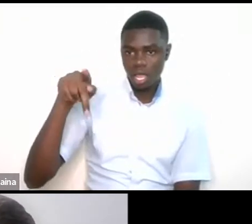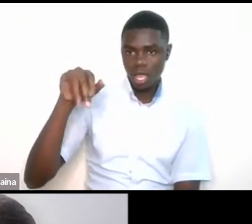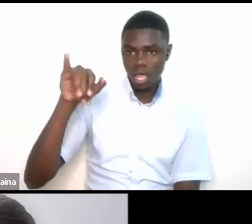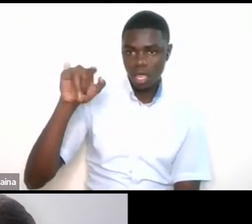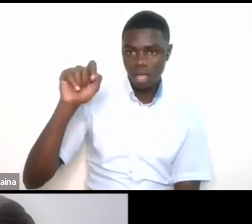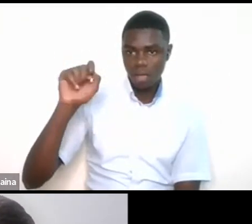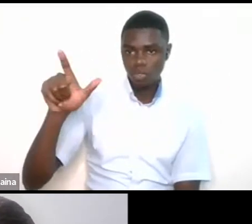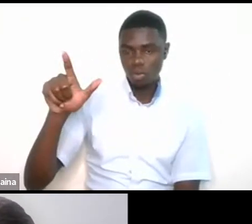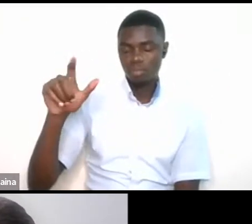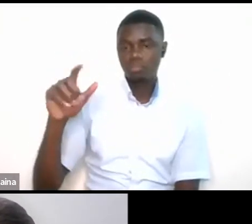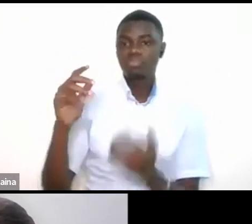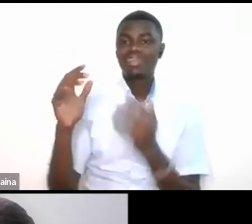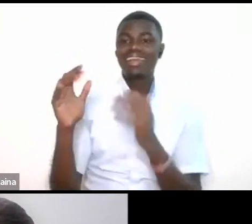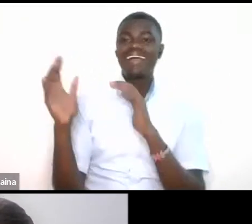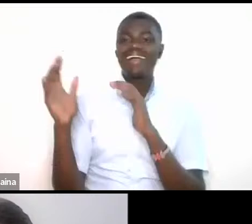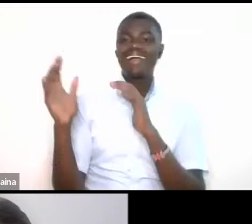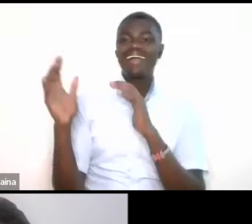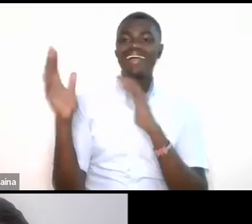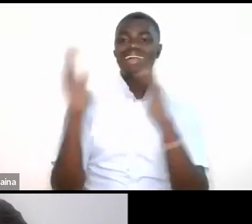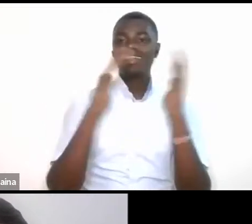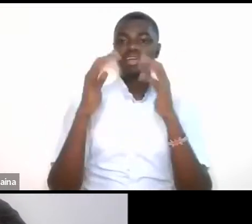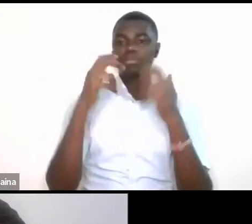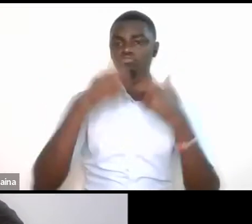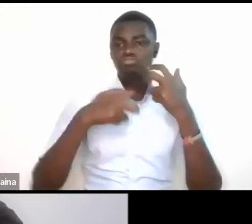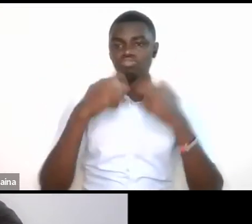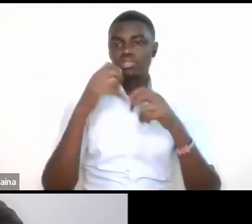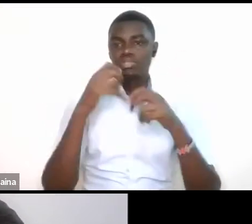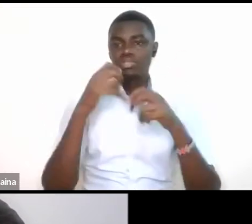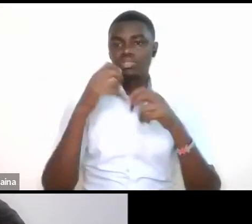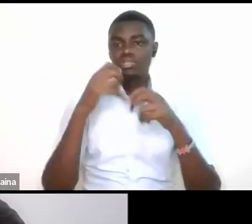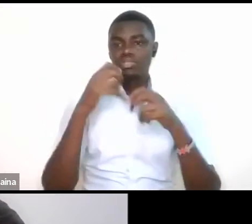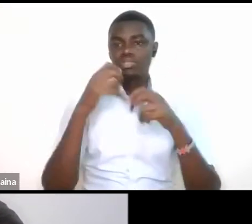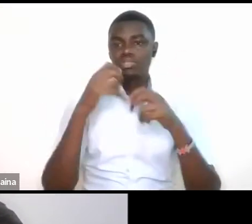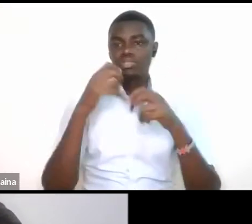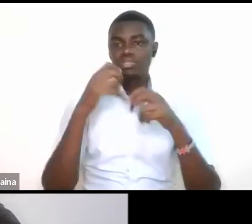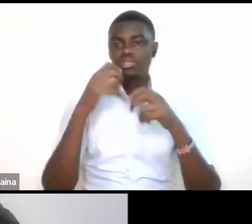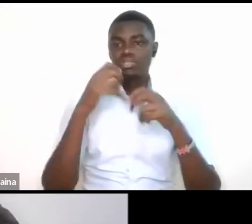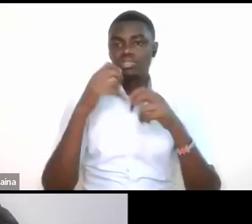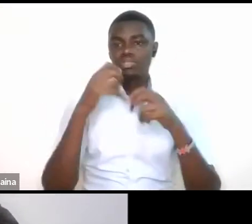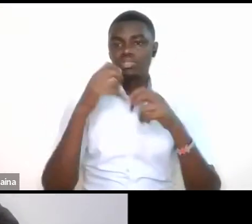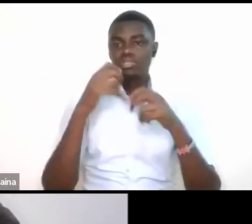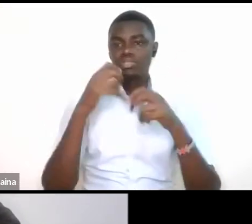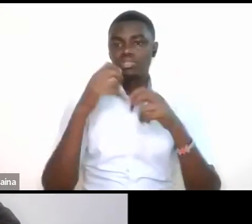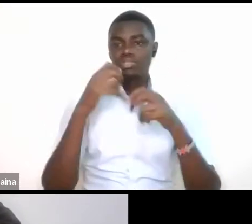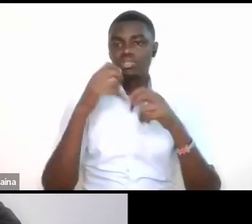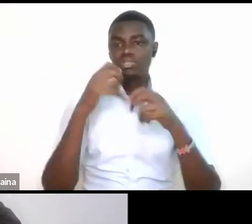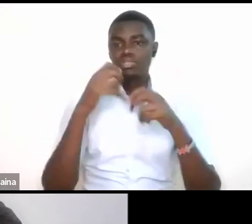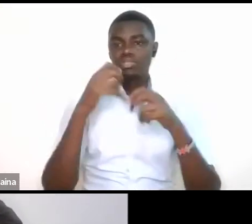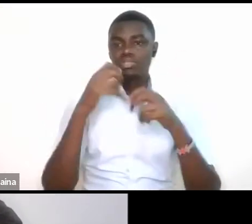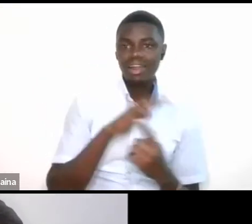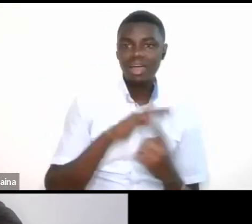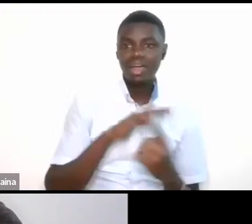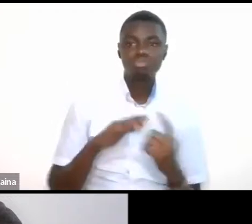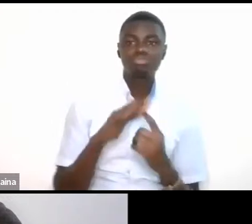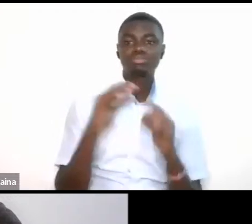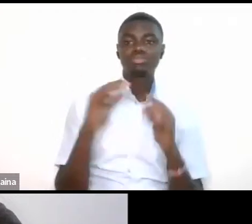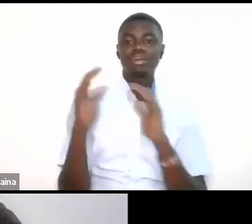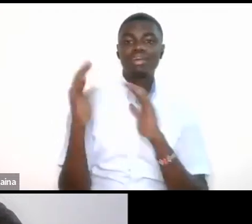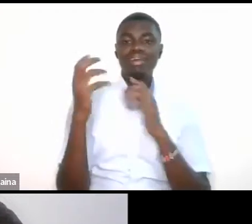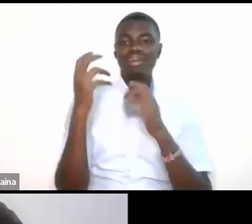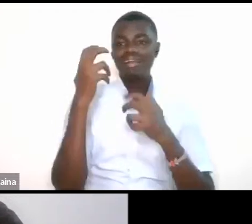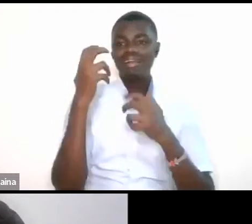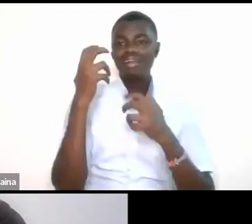when they have meetings around climate and make decisions around climate, the people who are most influential in